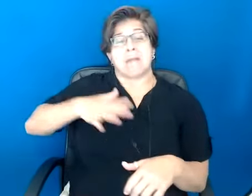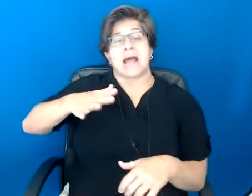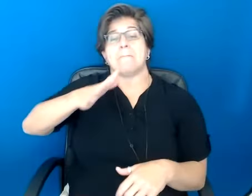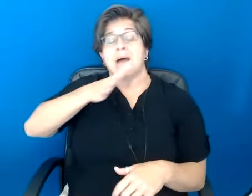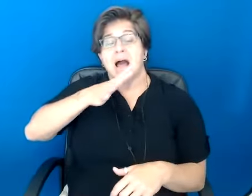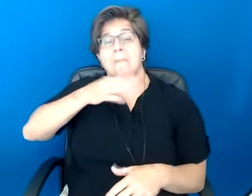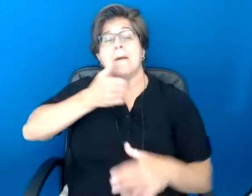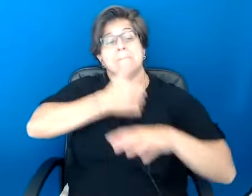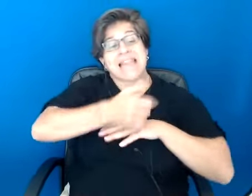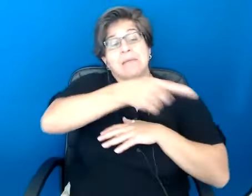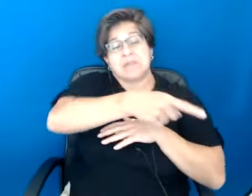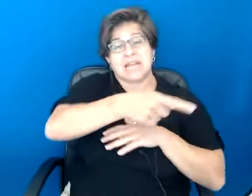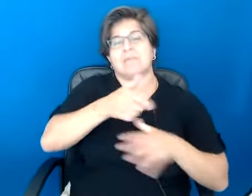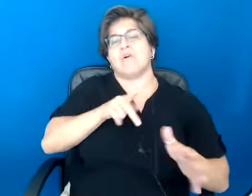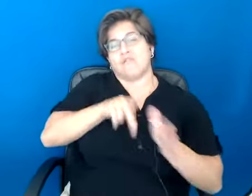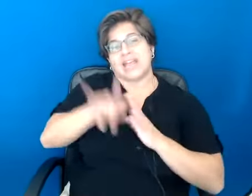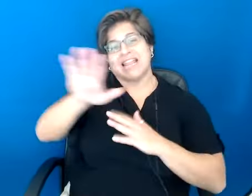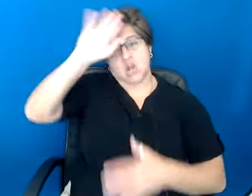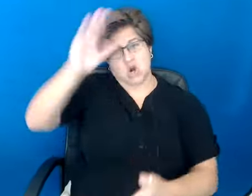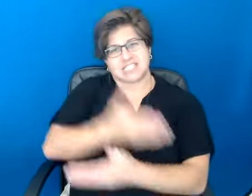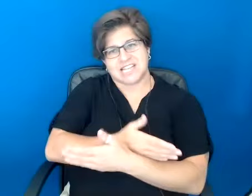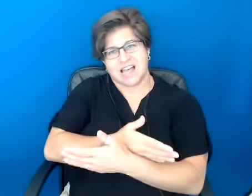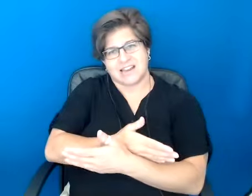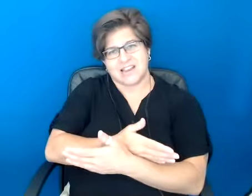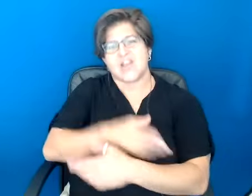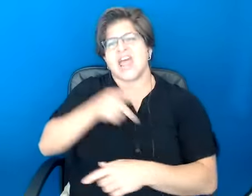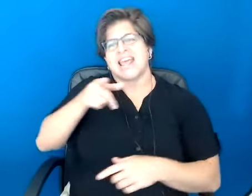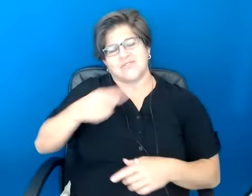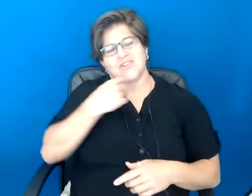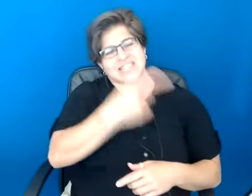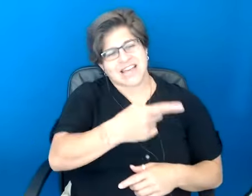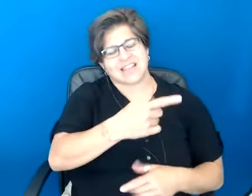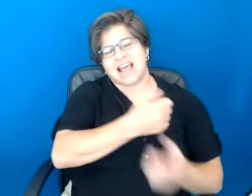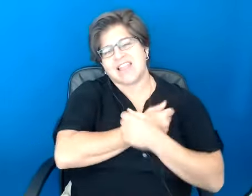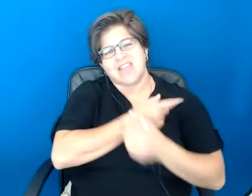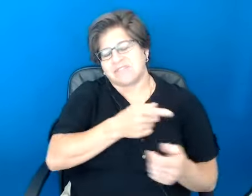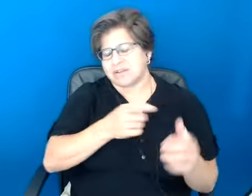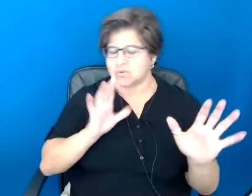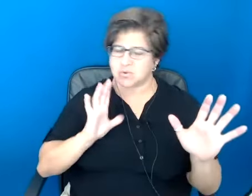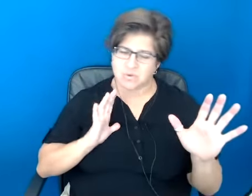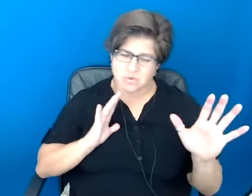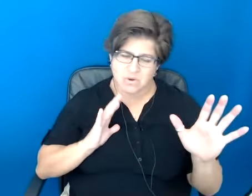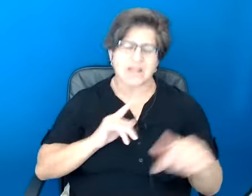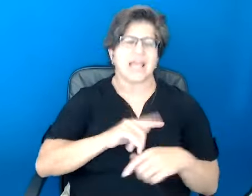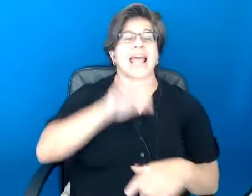whole life knowing this woman hated him, as she thought, for killing her son. And that was a great relief for her to do that for him that